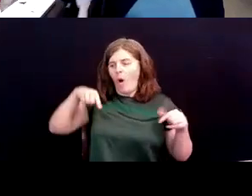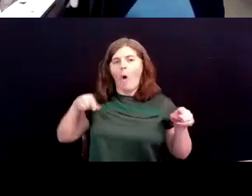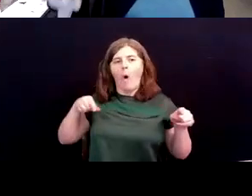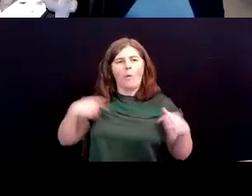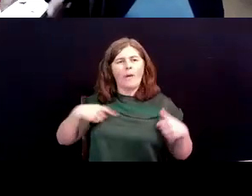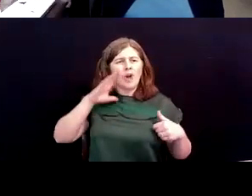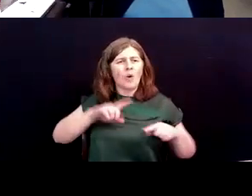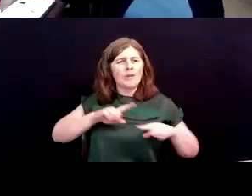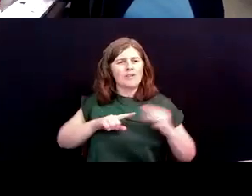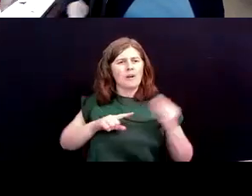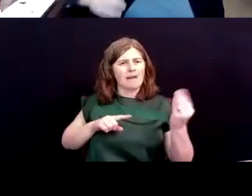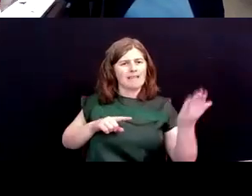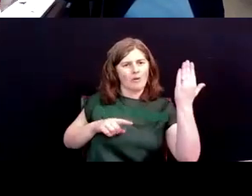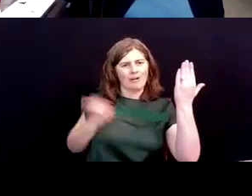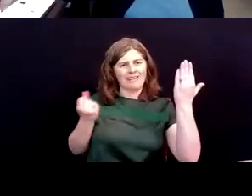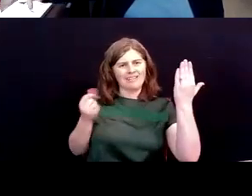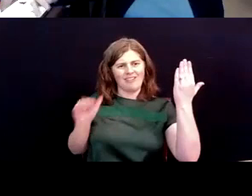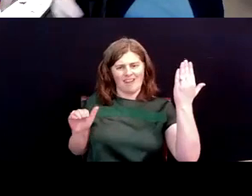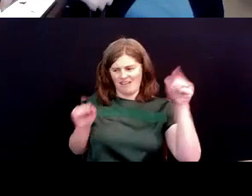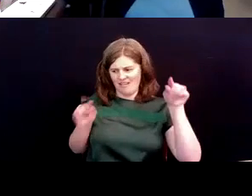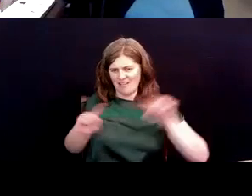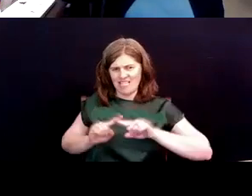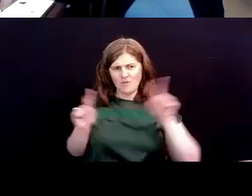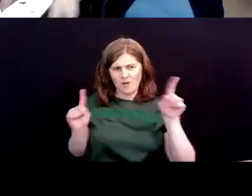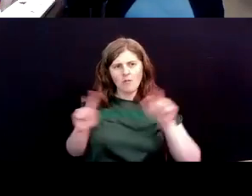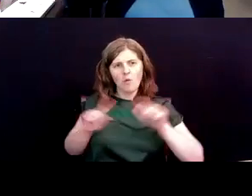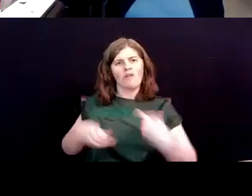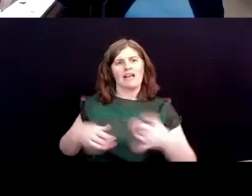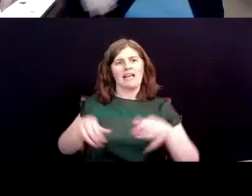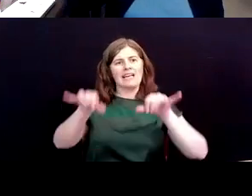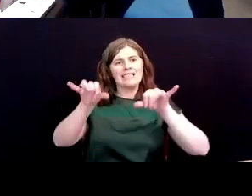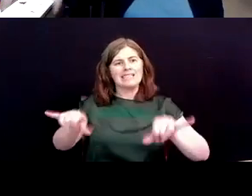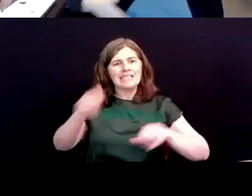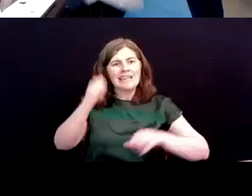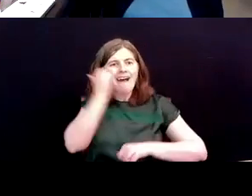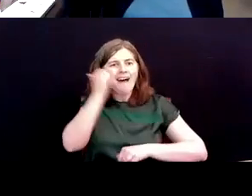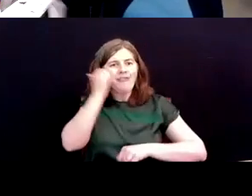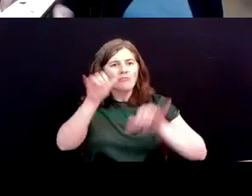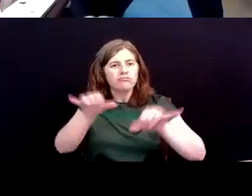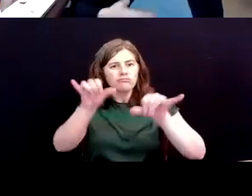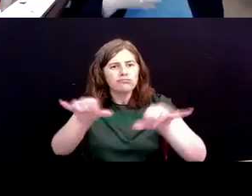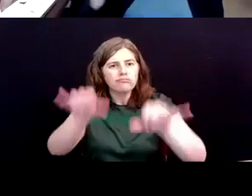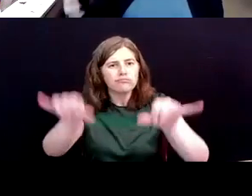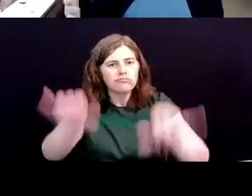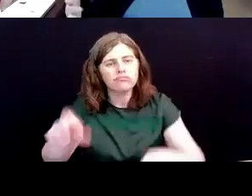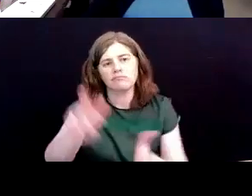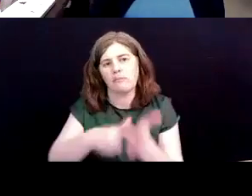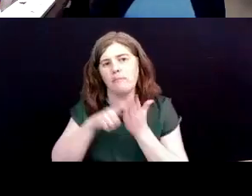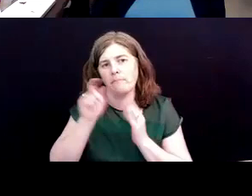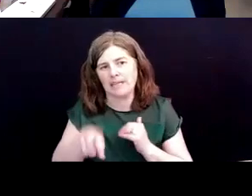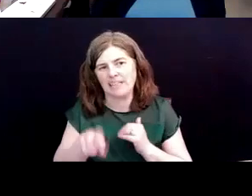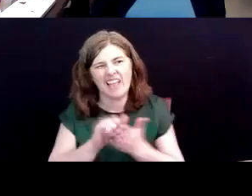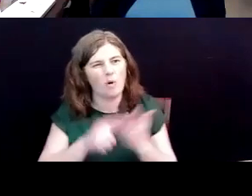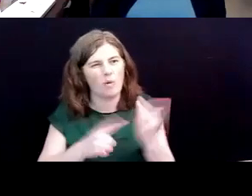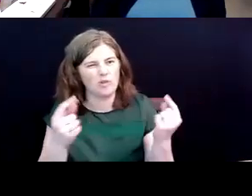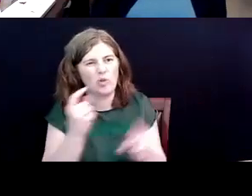to make sure that we are providing that consistent daily drumbeat of this is what we do. This is what we do, right? So it can